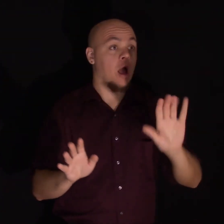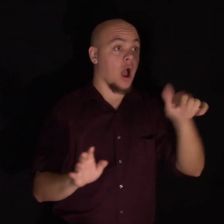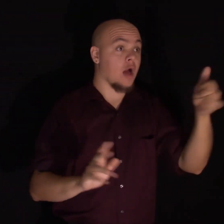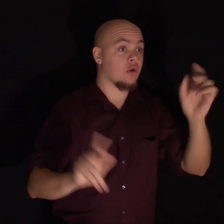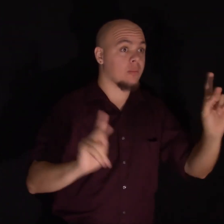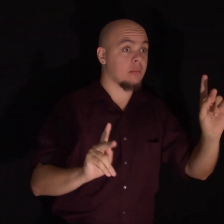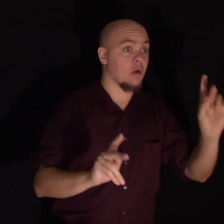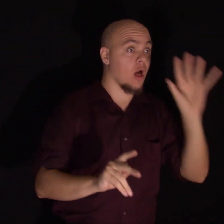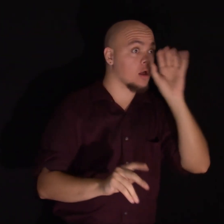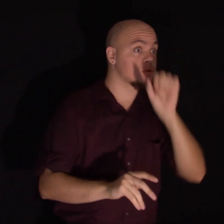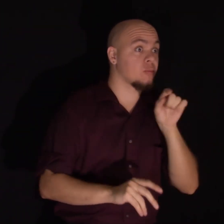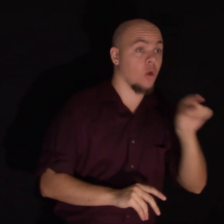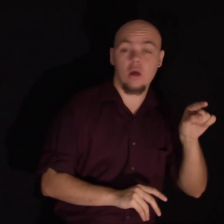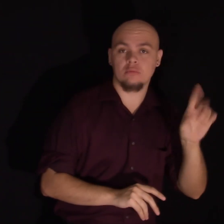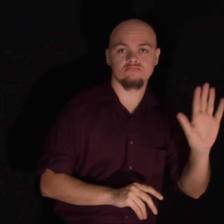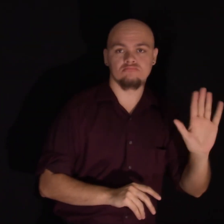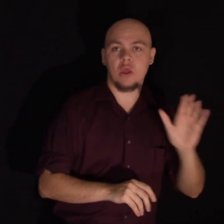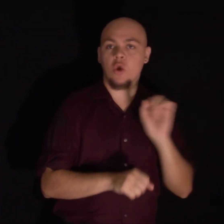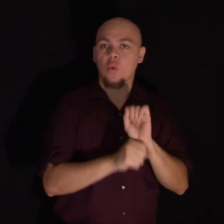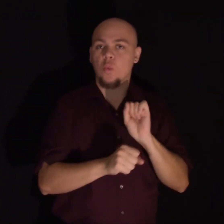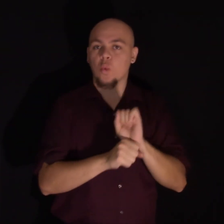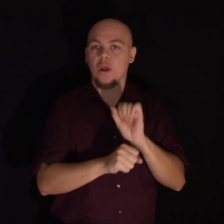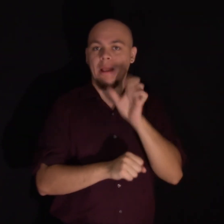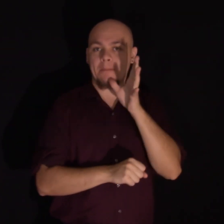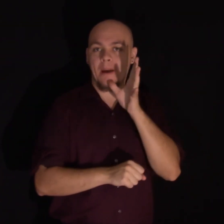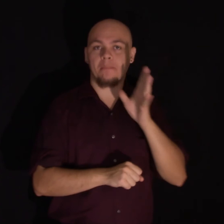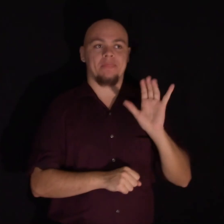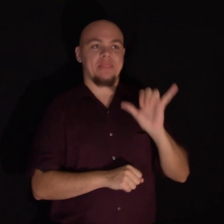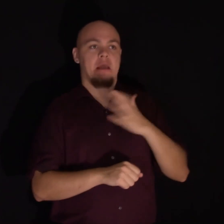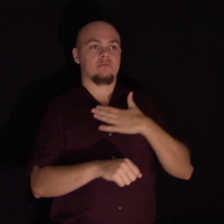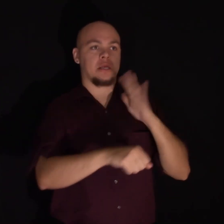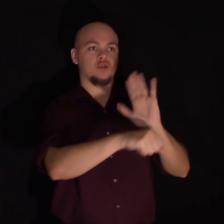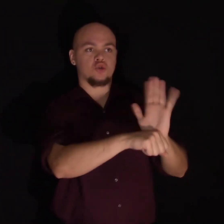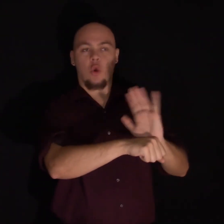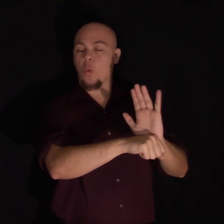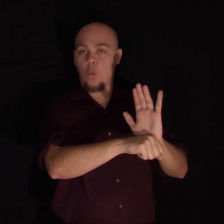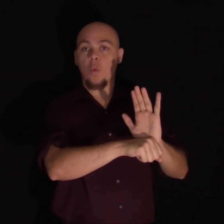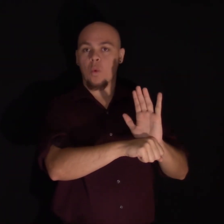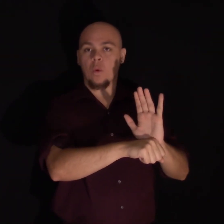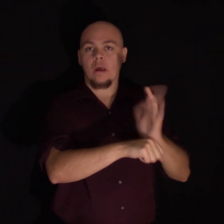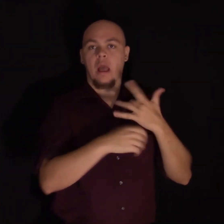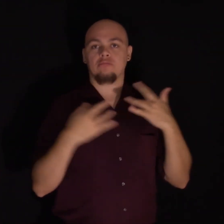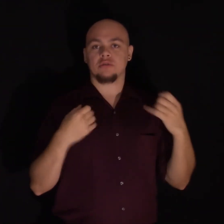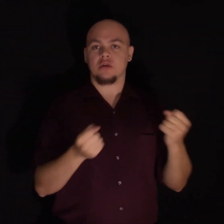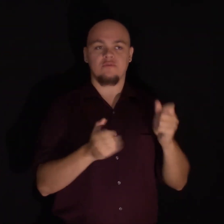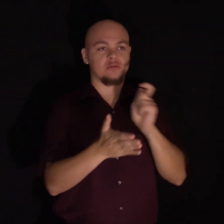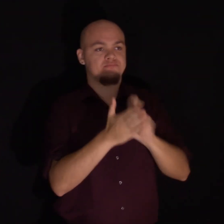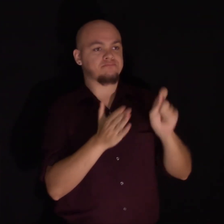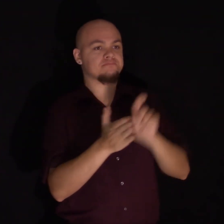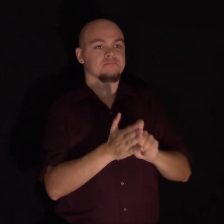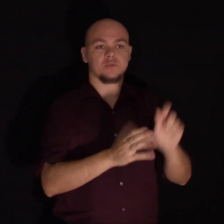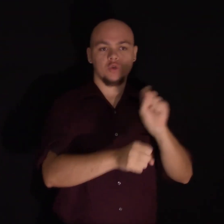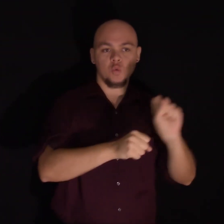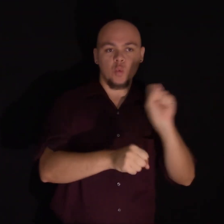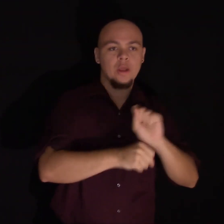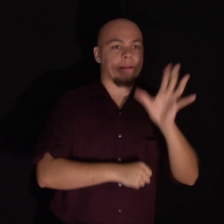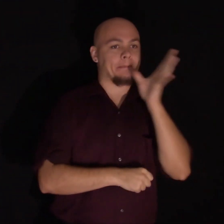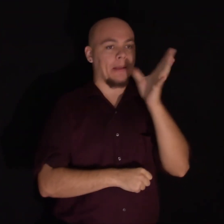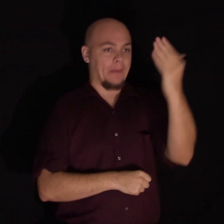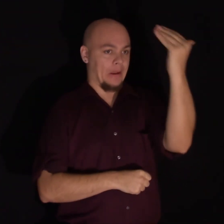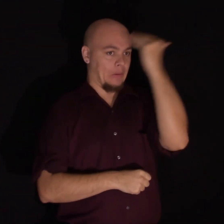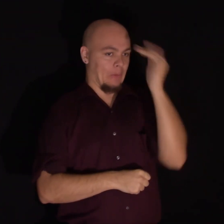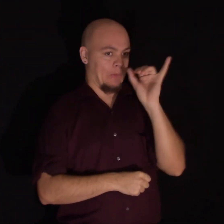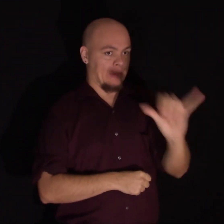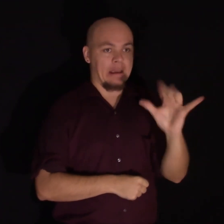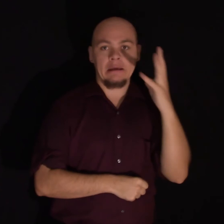you. Workin' Moms was that for me. I felt confident writing about what it was to be a working mother because I know how hard it is. I know